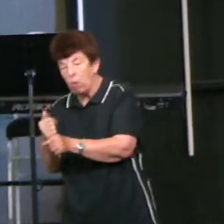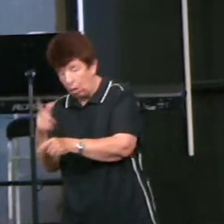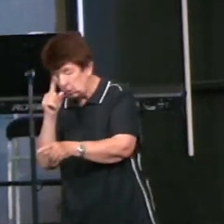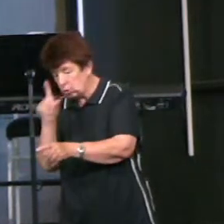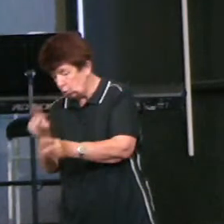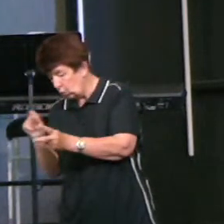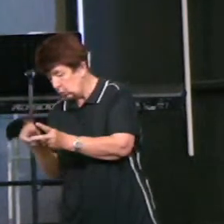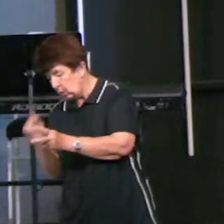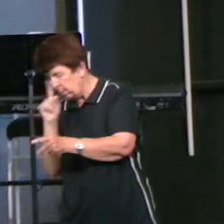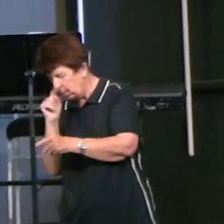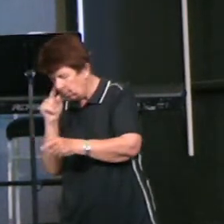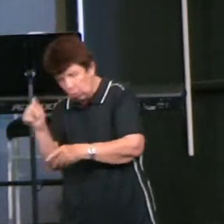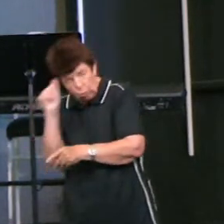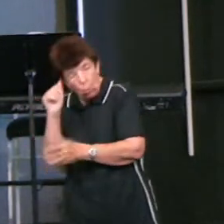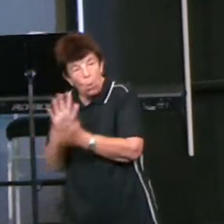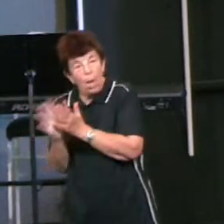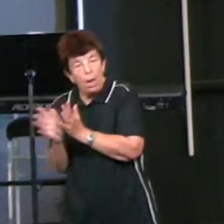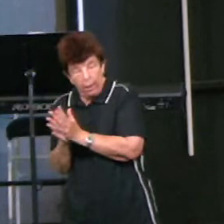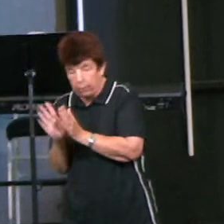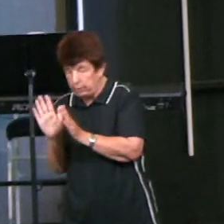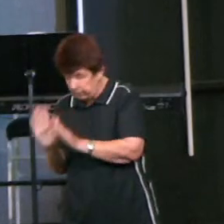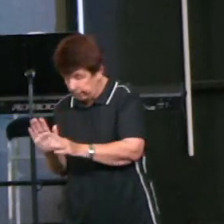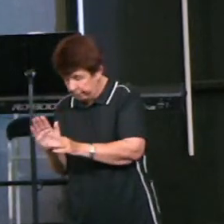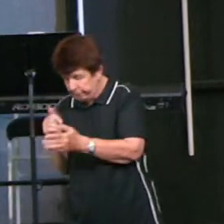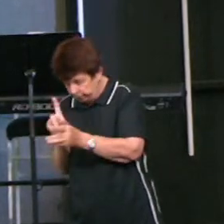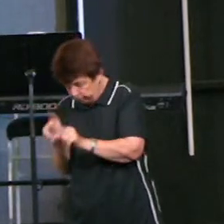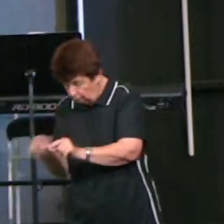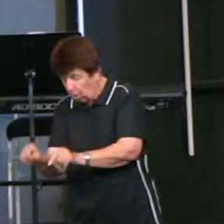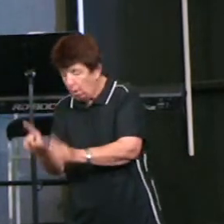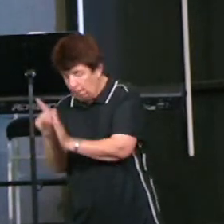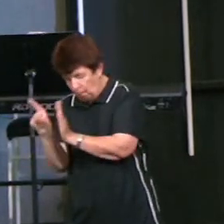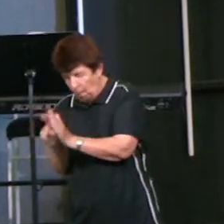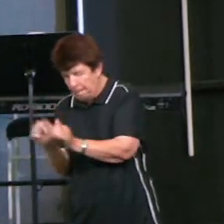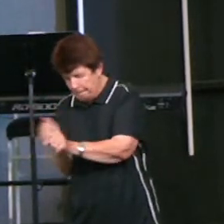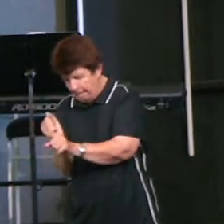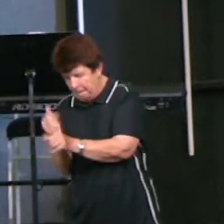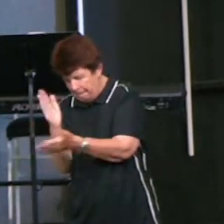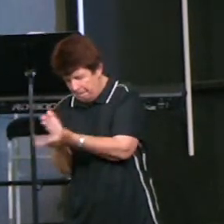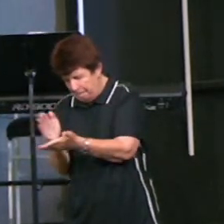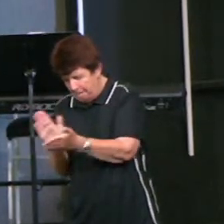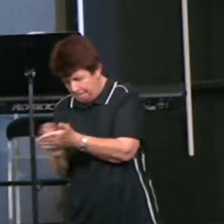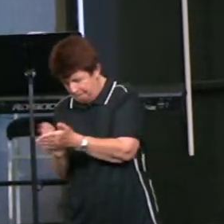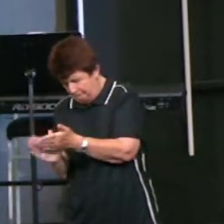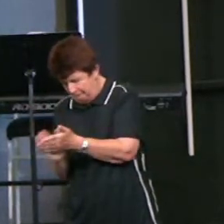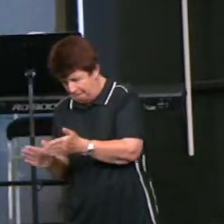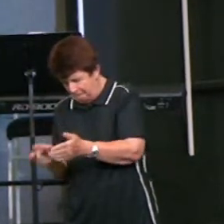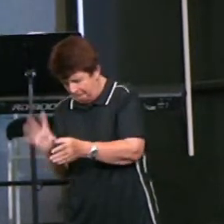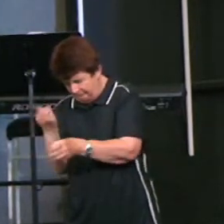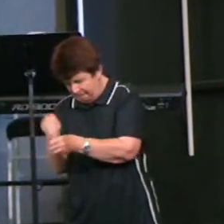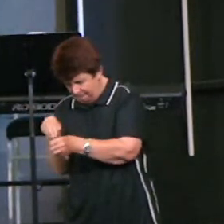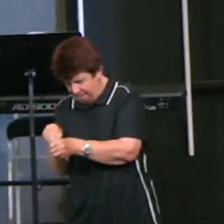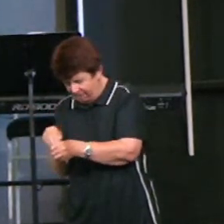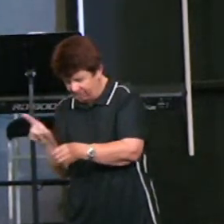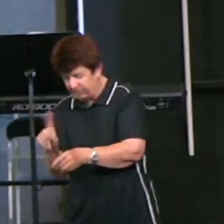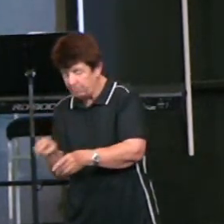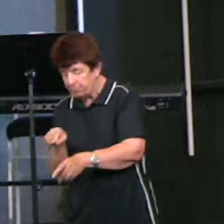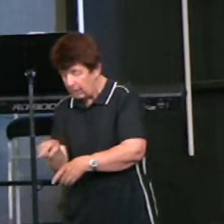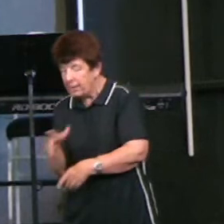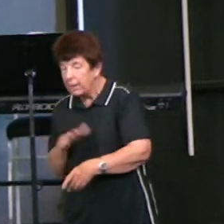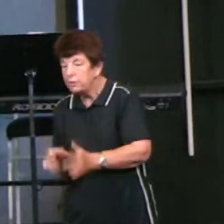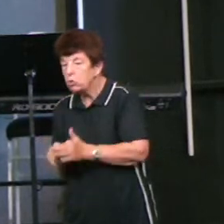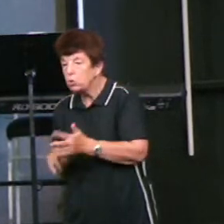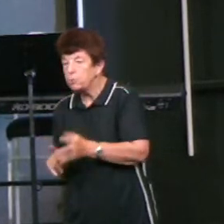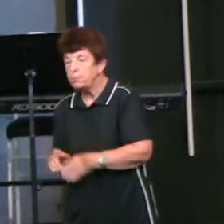knew how to stay under the law to make sure that he was clean, to perform ceremonies, to be a part of what he needed to